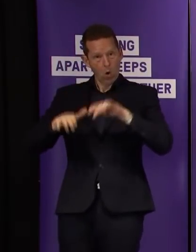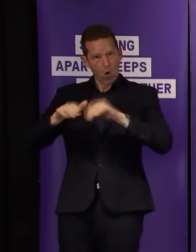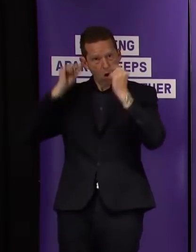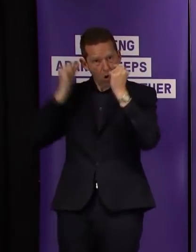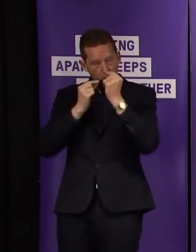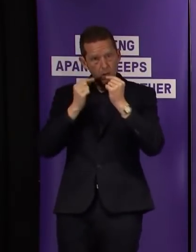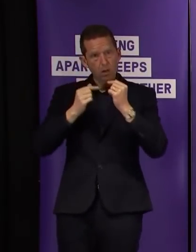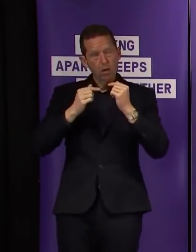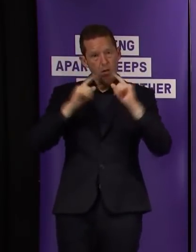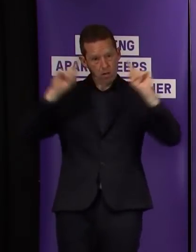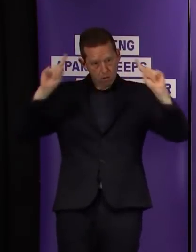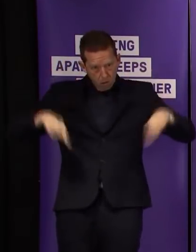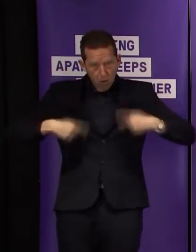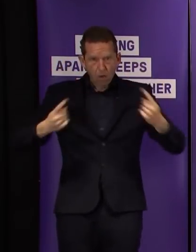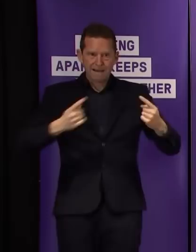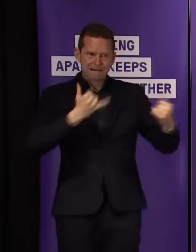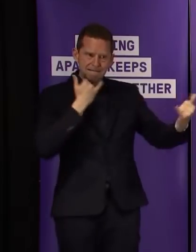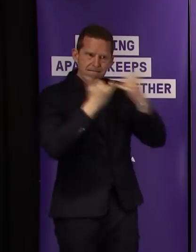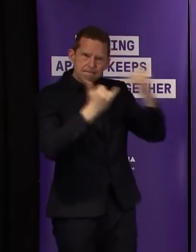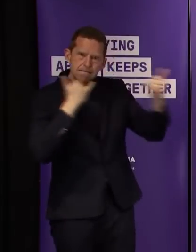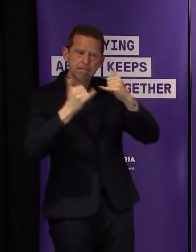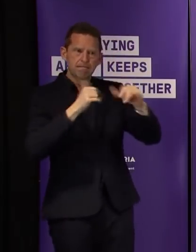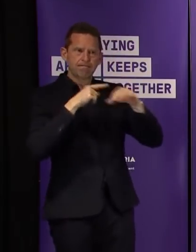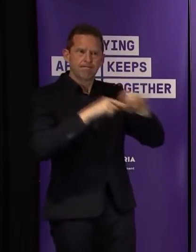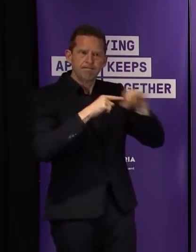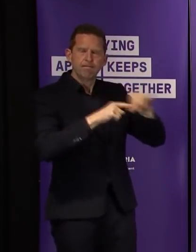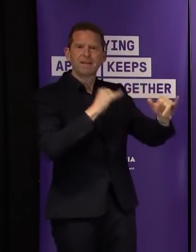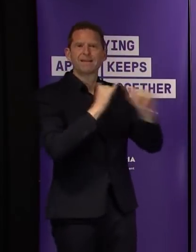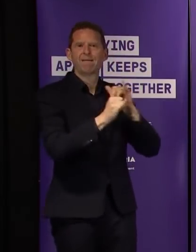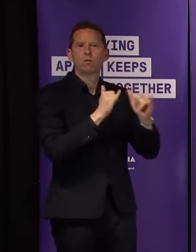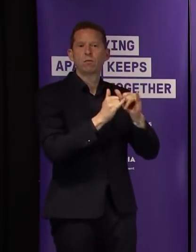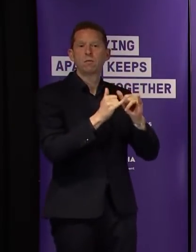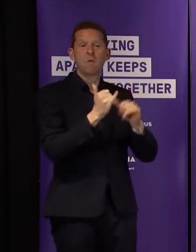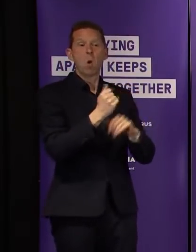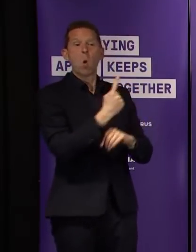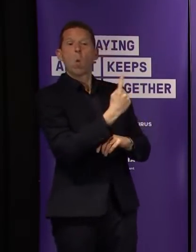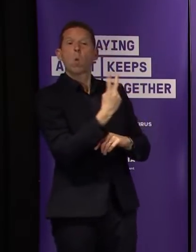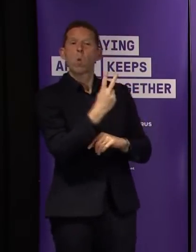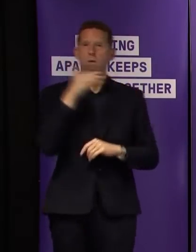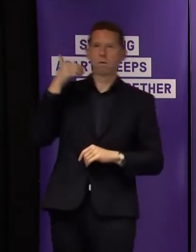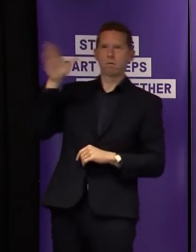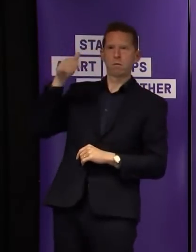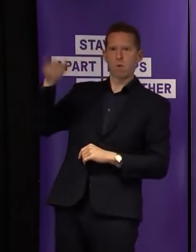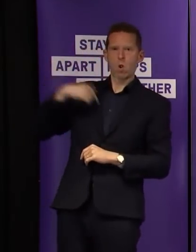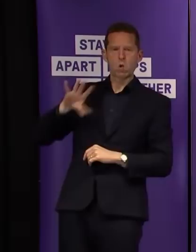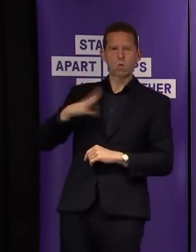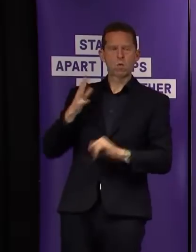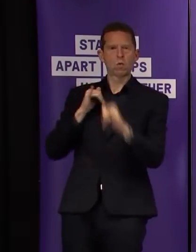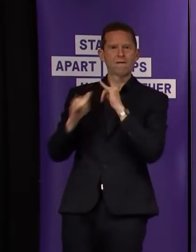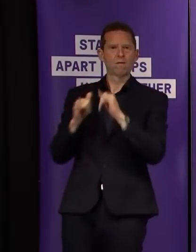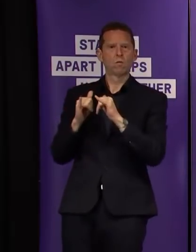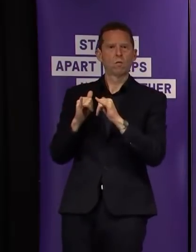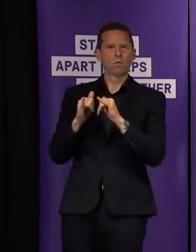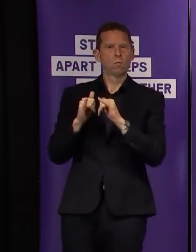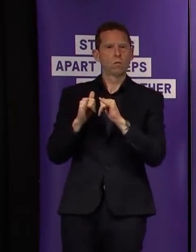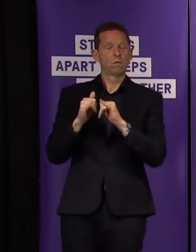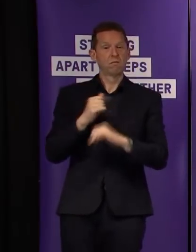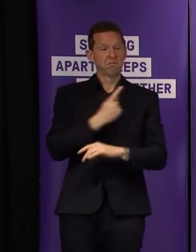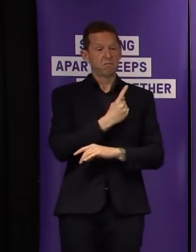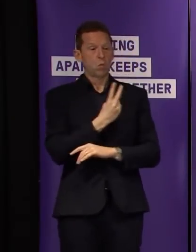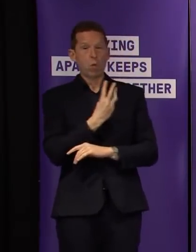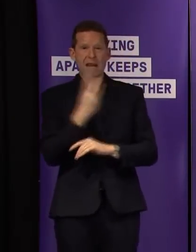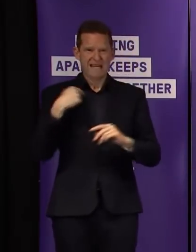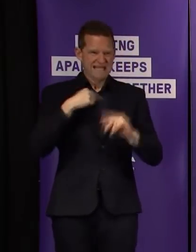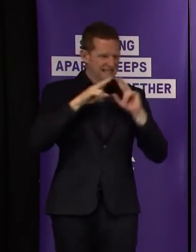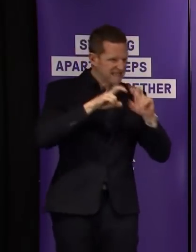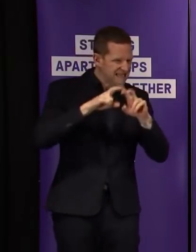those 63 people and to interview them. There'll be one or two, I don't want to be interviewed. There'll be one or two or three who cannot